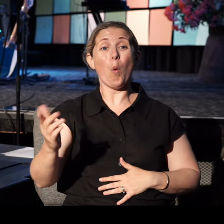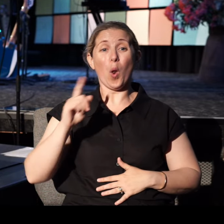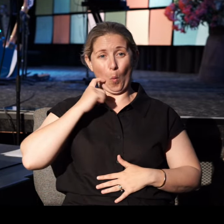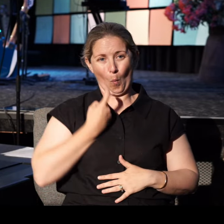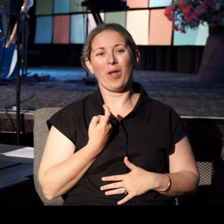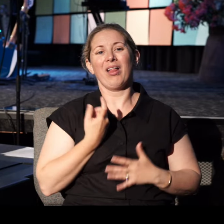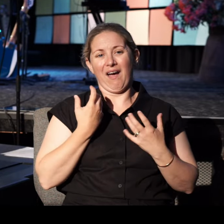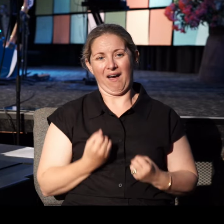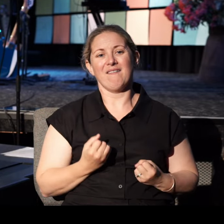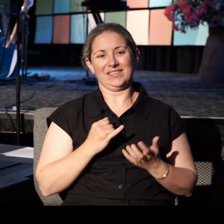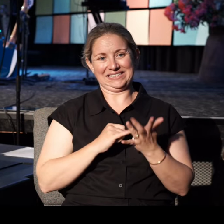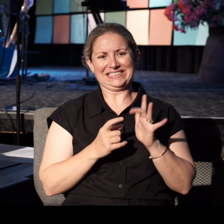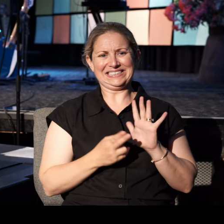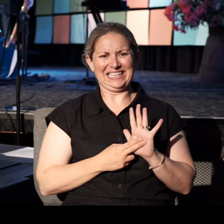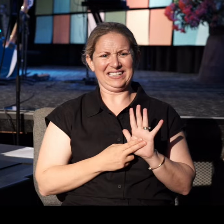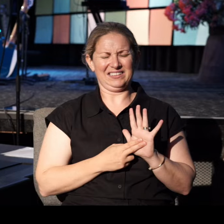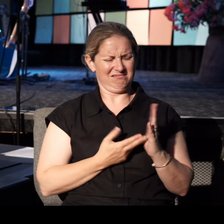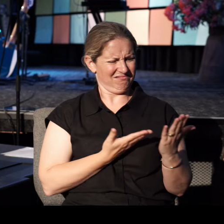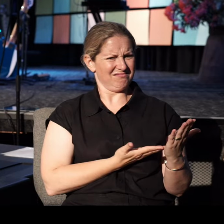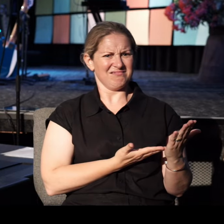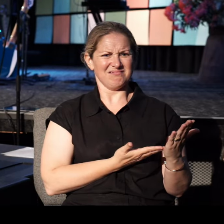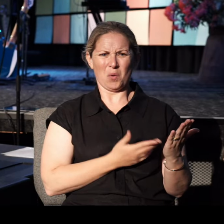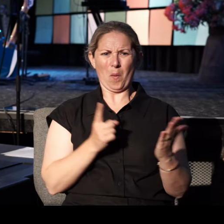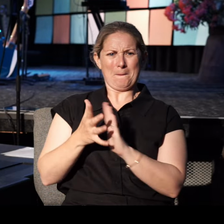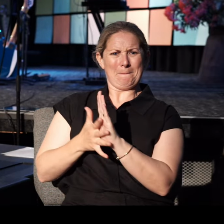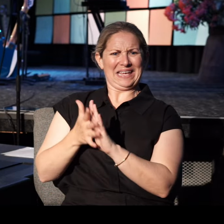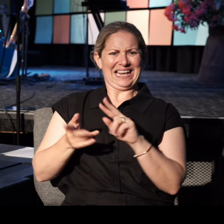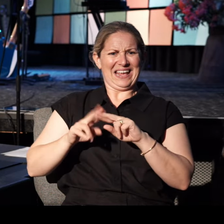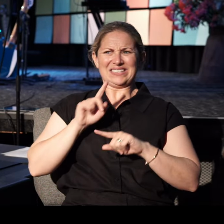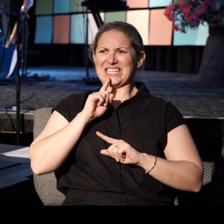talking about saying you can't continue to sin?